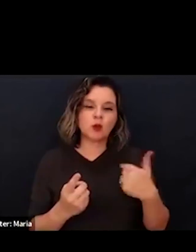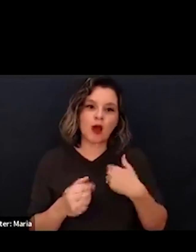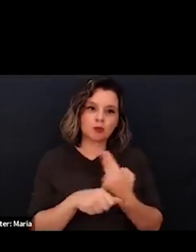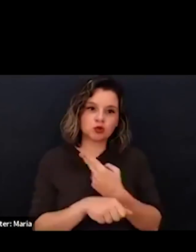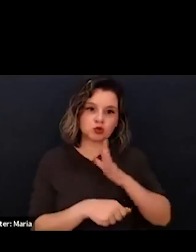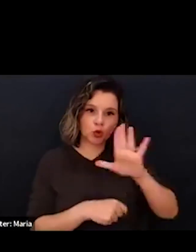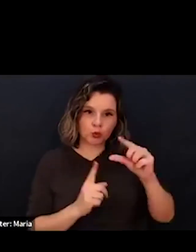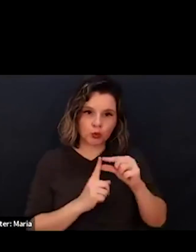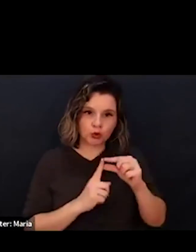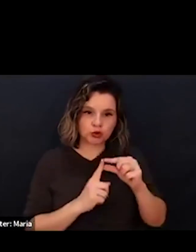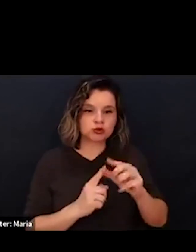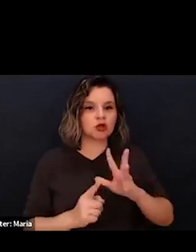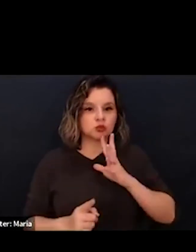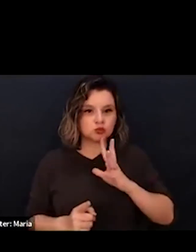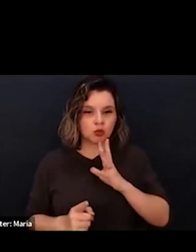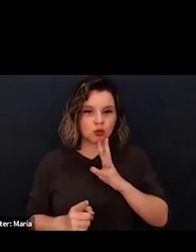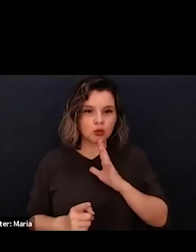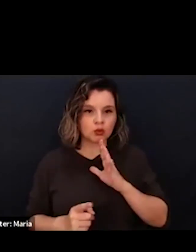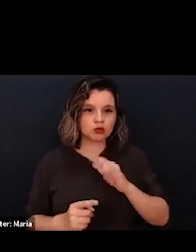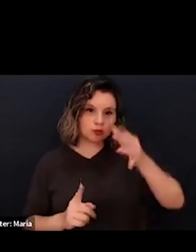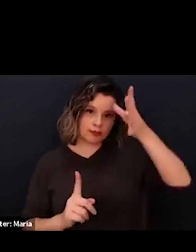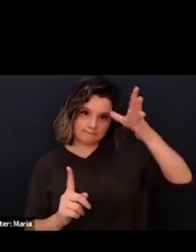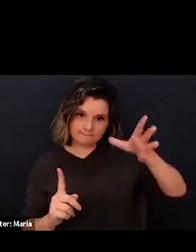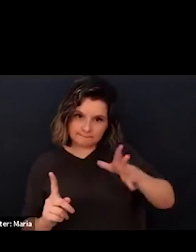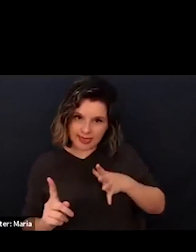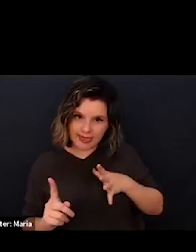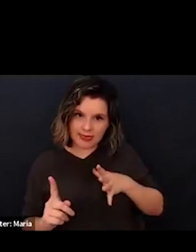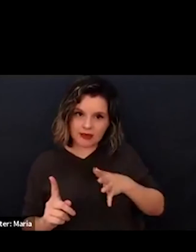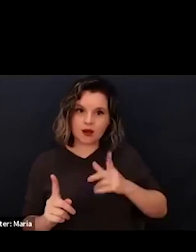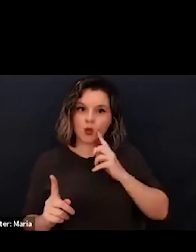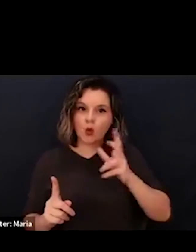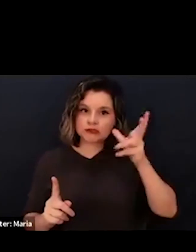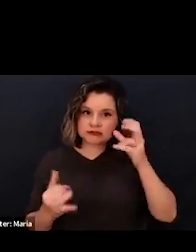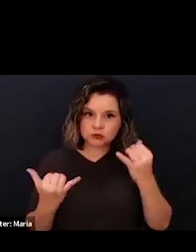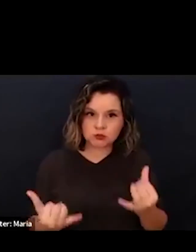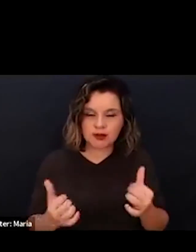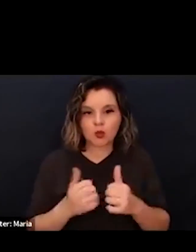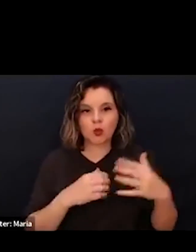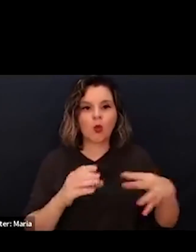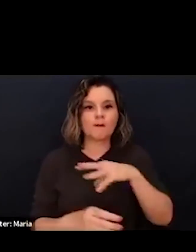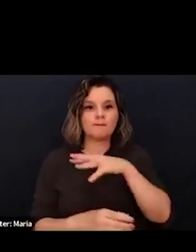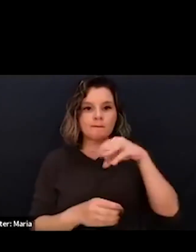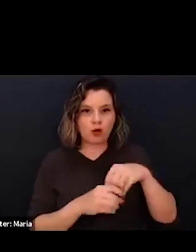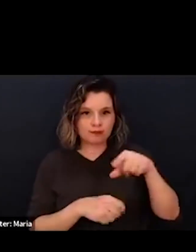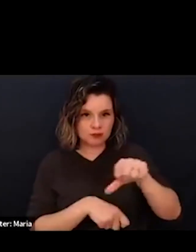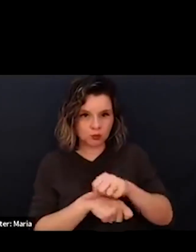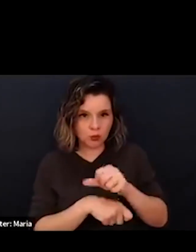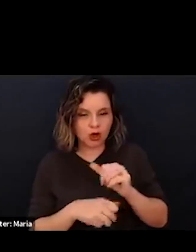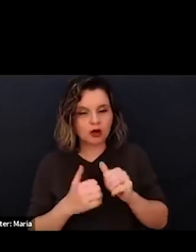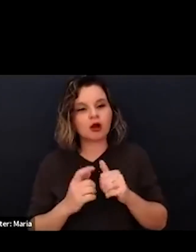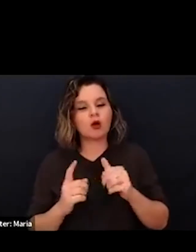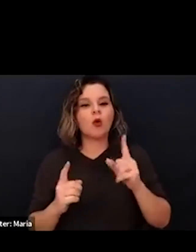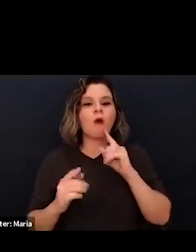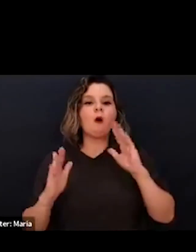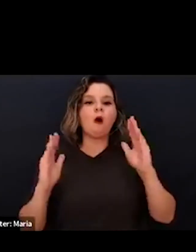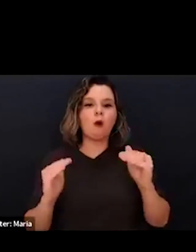her words and talk to the men who are listening today and who are part of this work or who are hoping